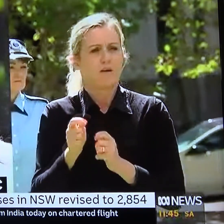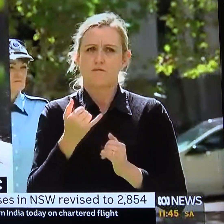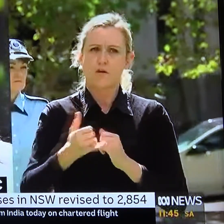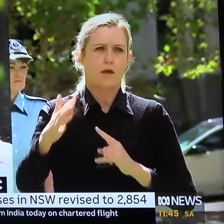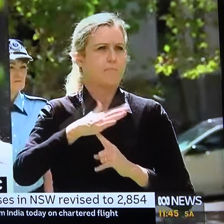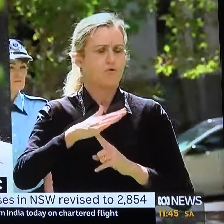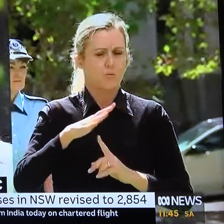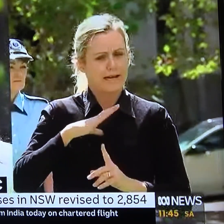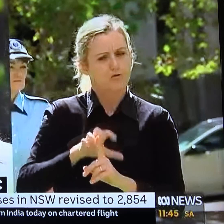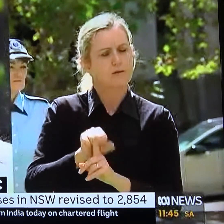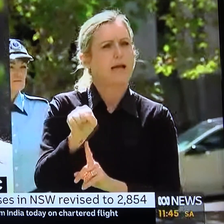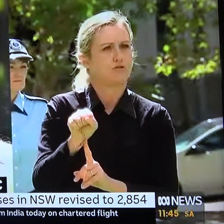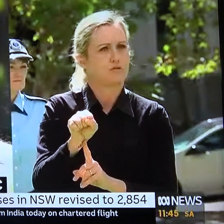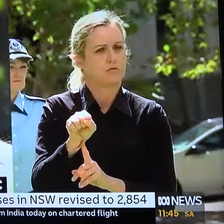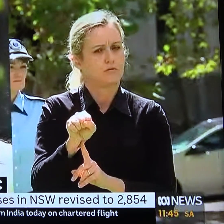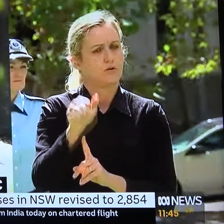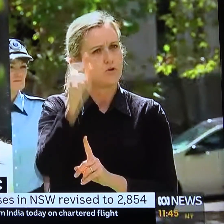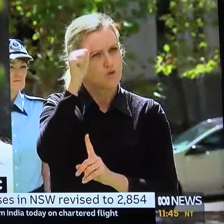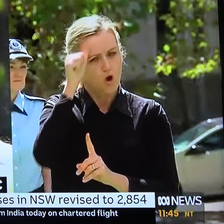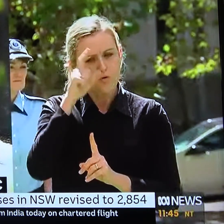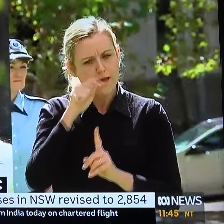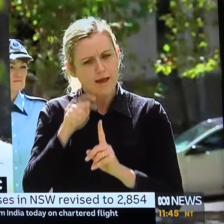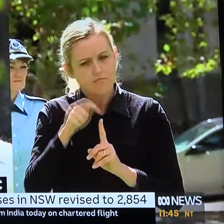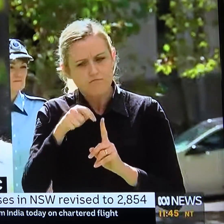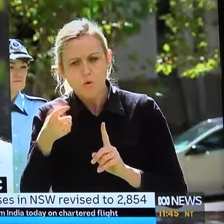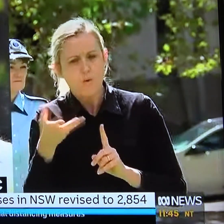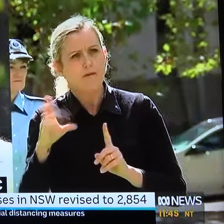further spread of COVID to other people.